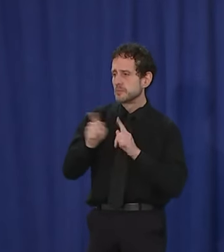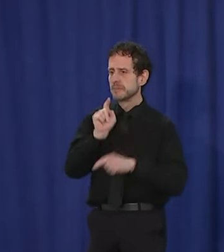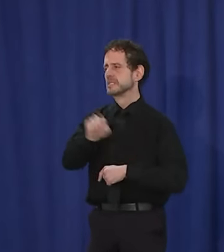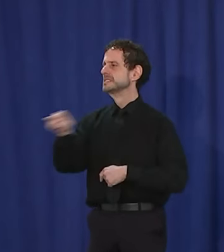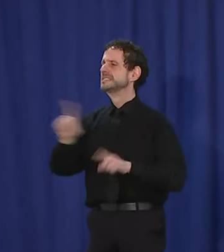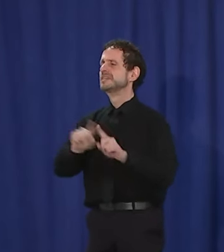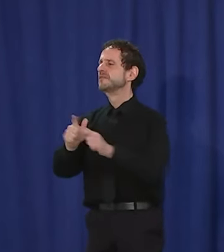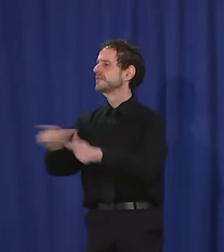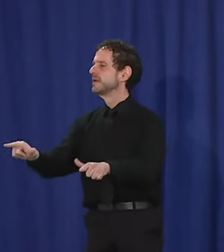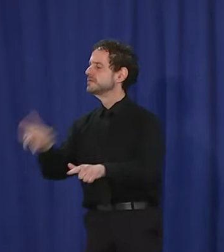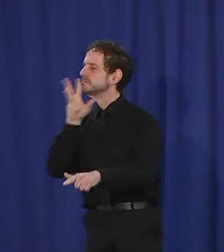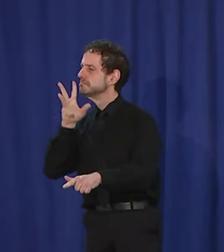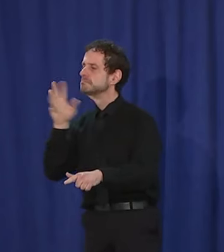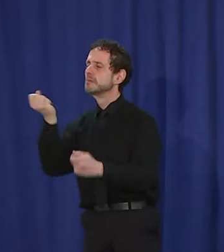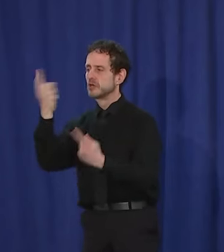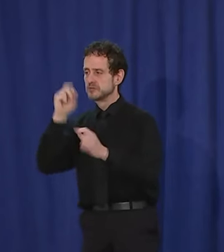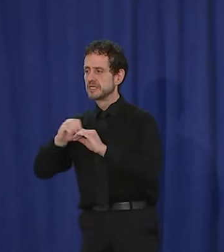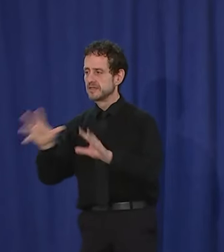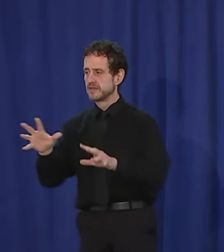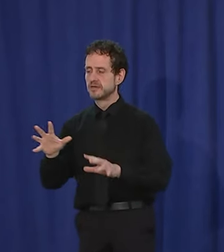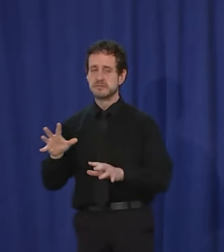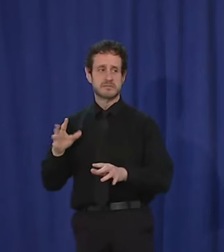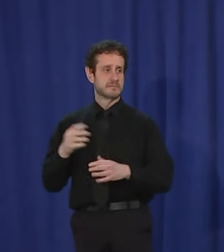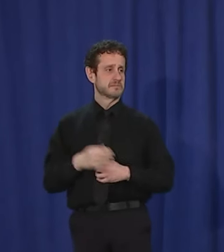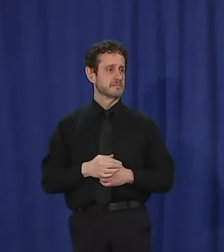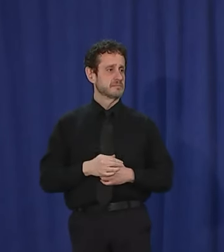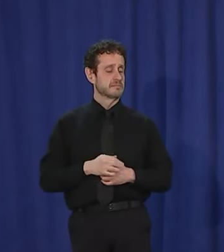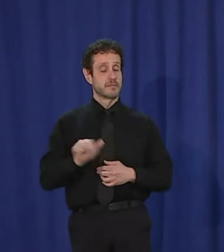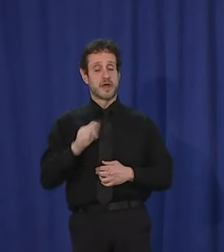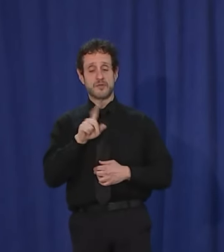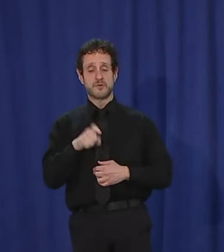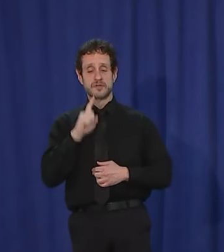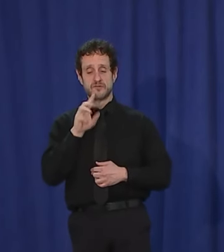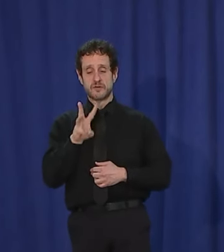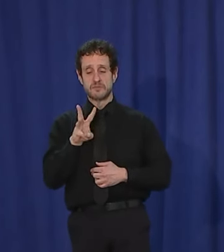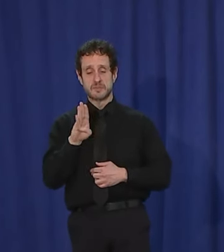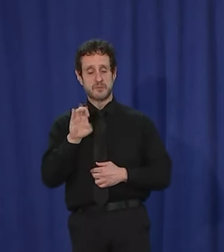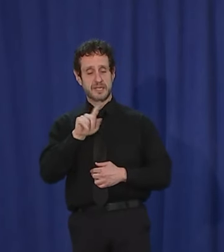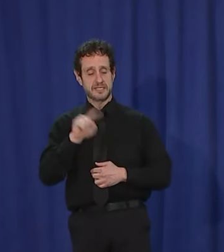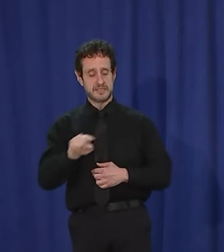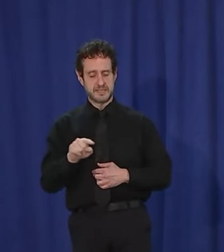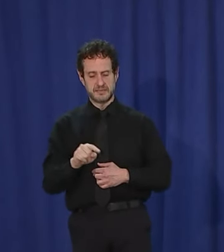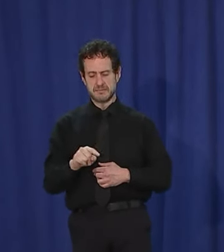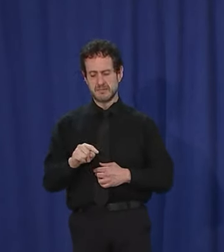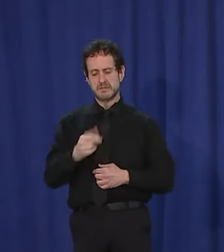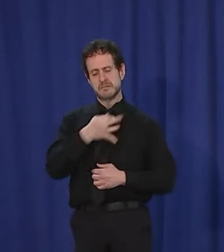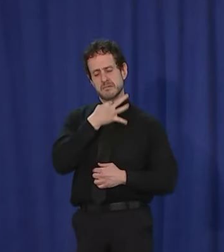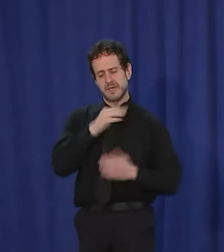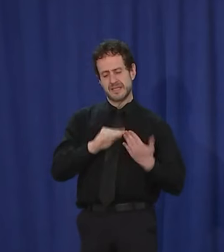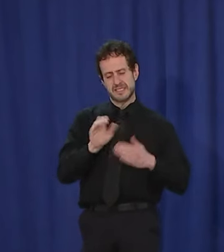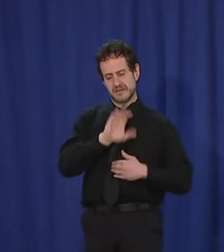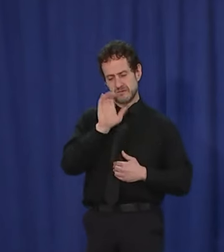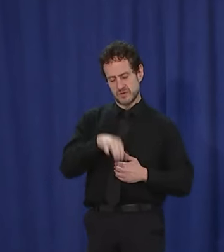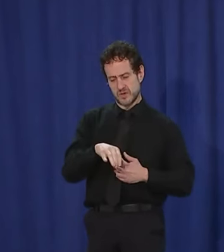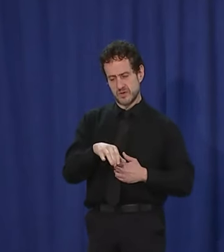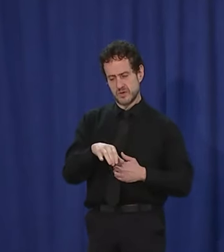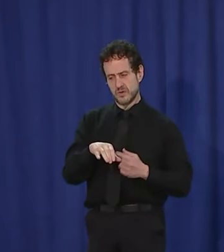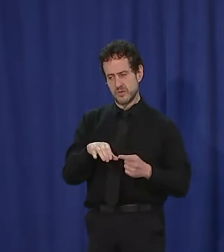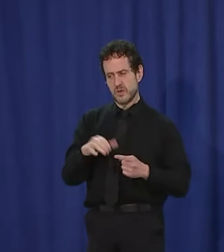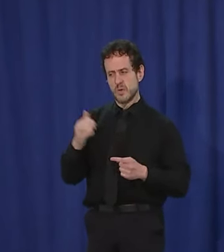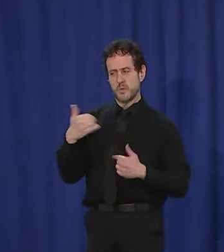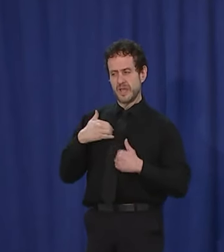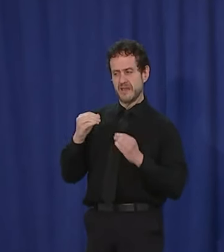to do. Follow-up question from WBZ. Does the city have any plans to address the increasing reports